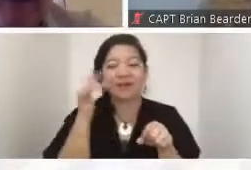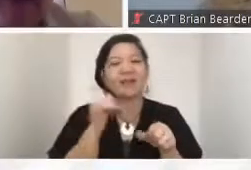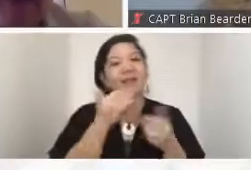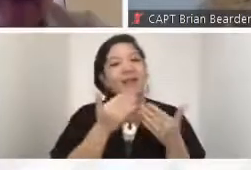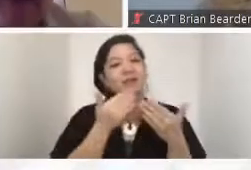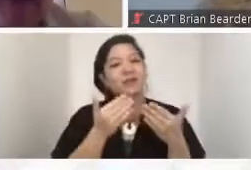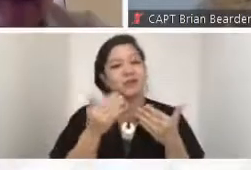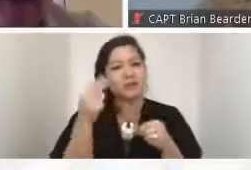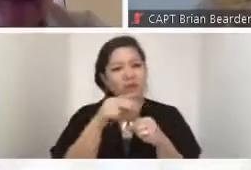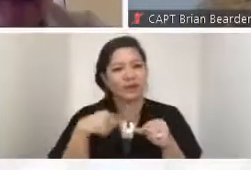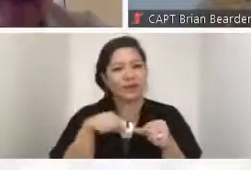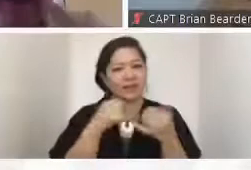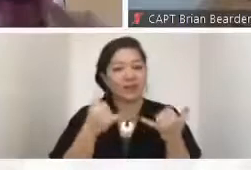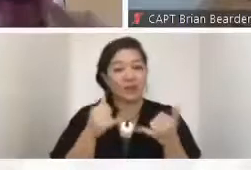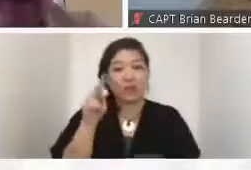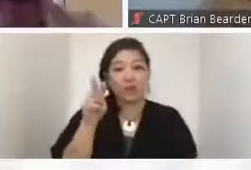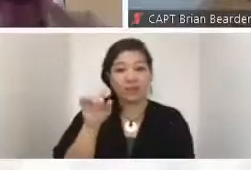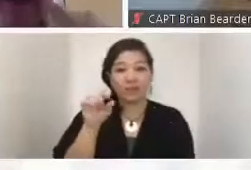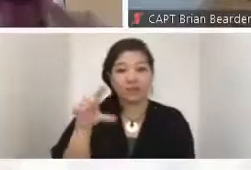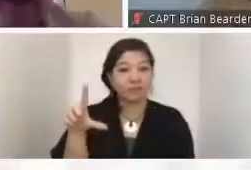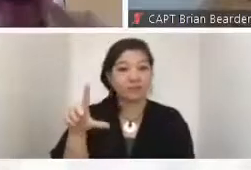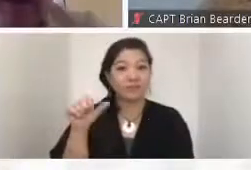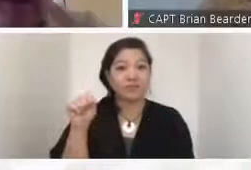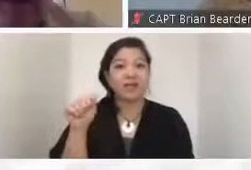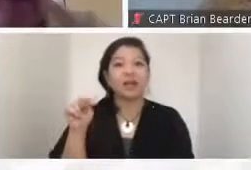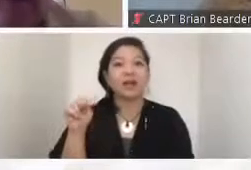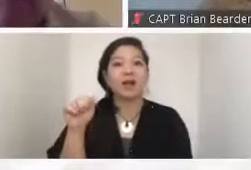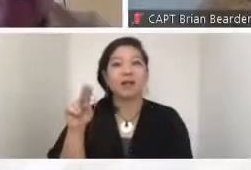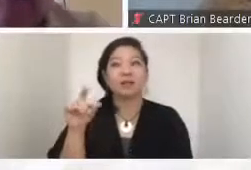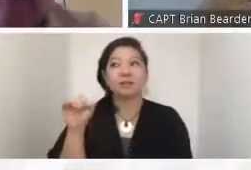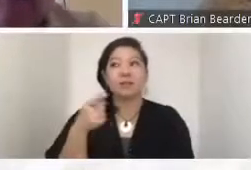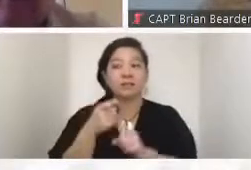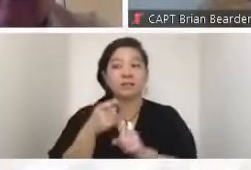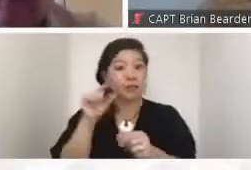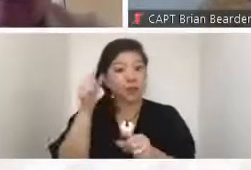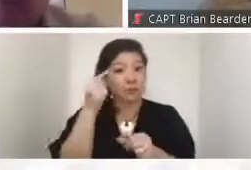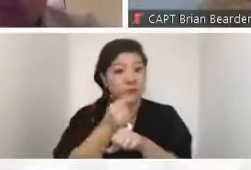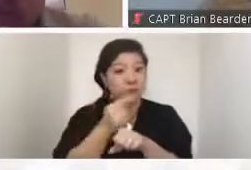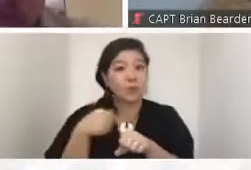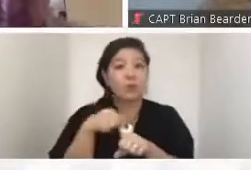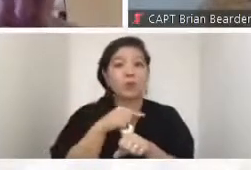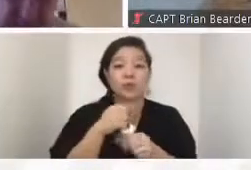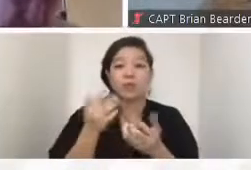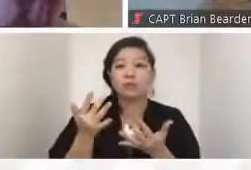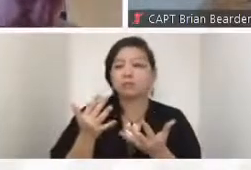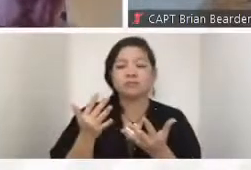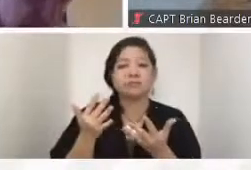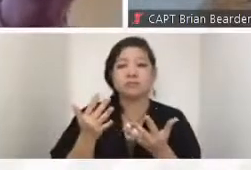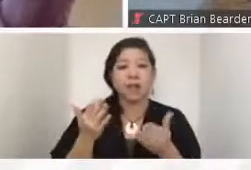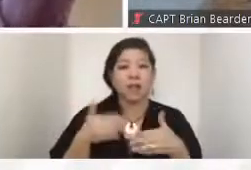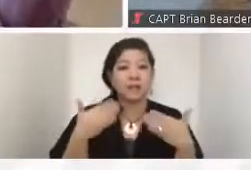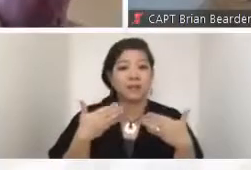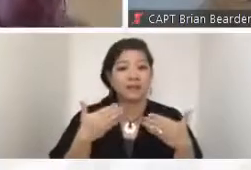time. My name is Crystal Paco San Augustine from the Office of the Governor of Guam, and we are delighted to host this event,